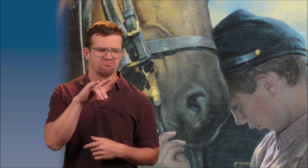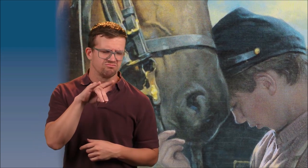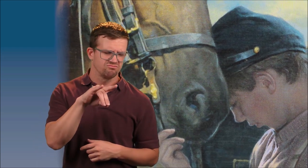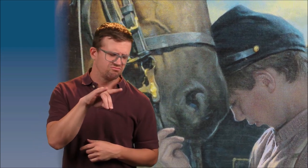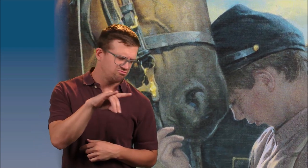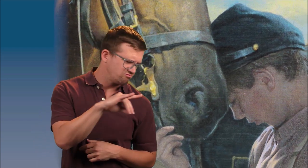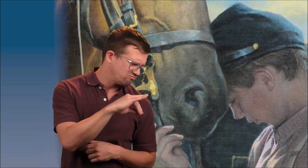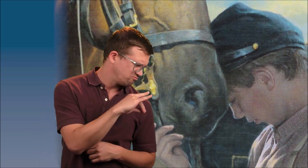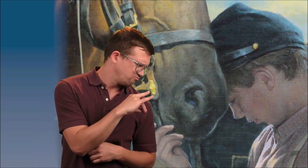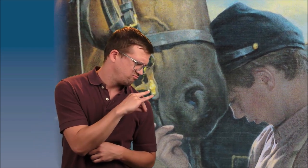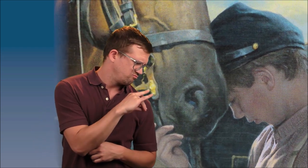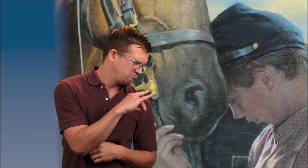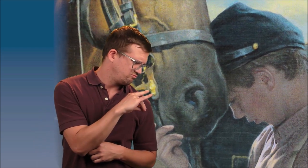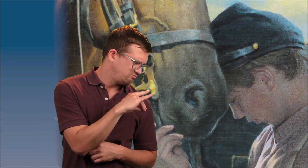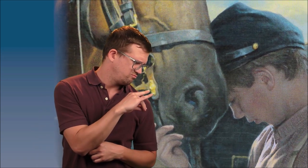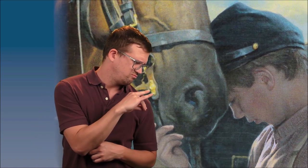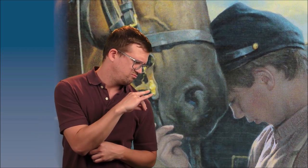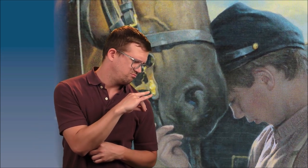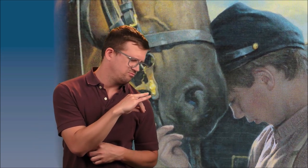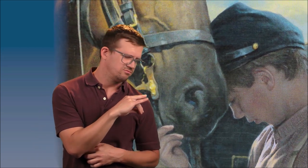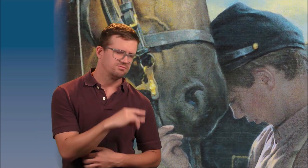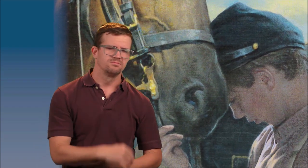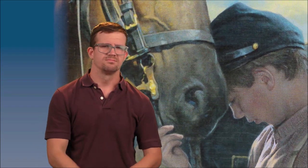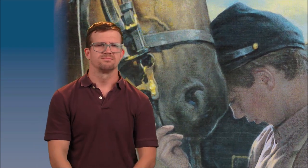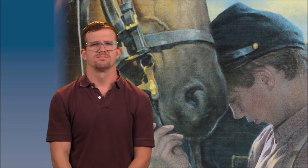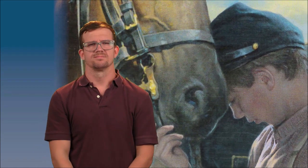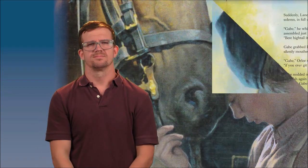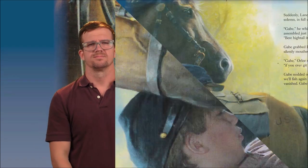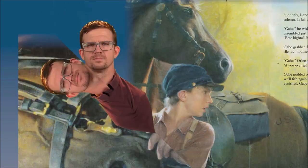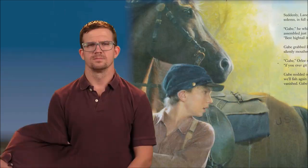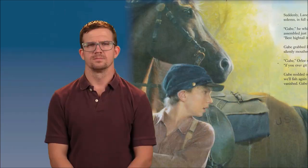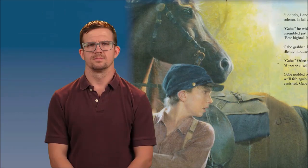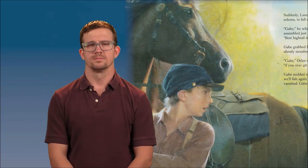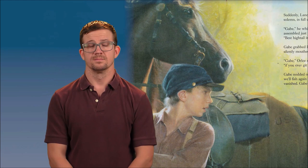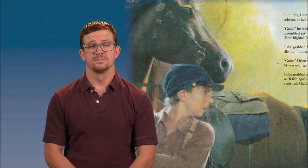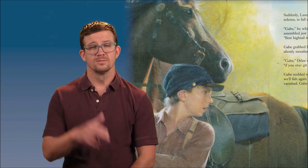gently wrapped his powerful neck and head around the boy.